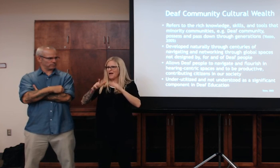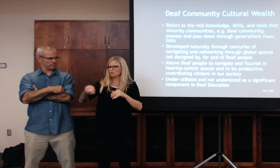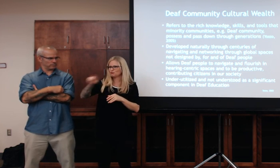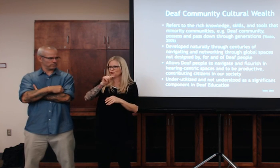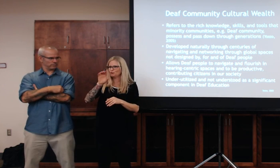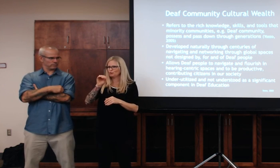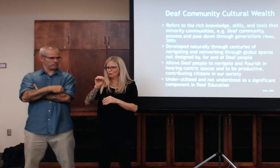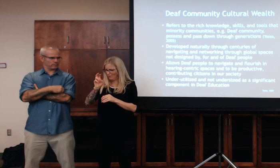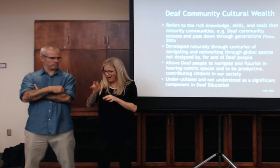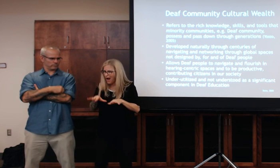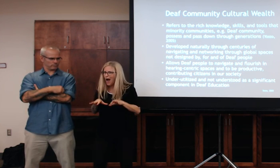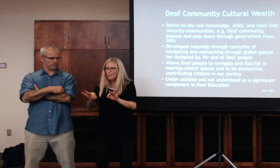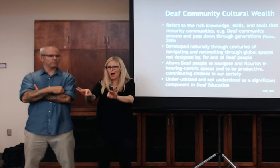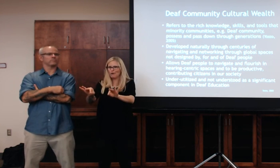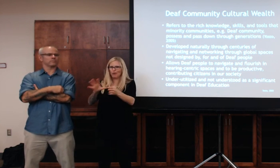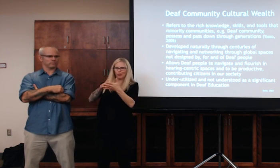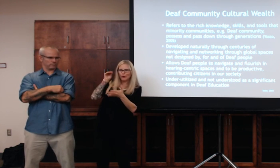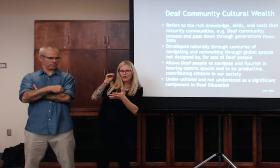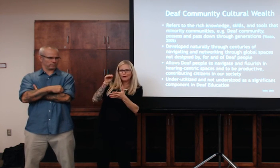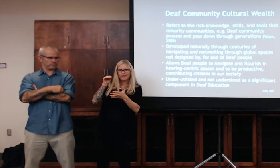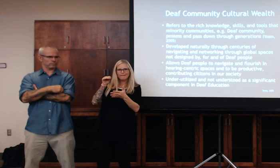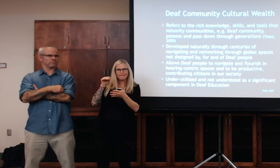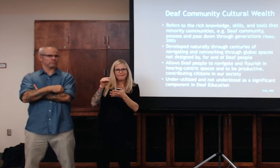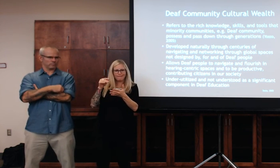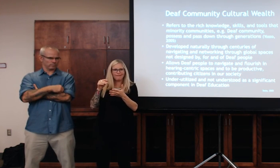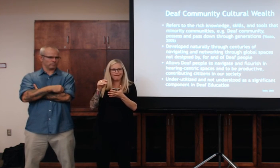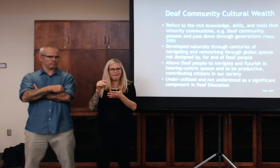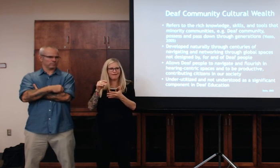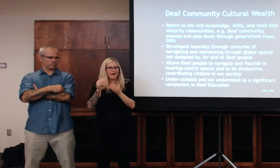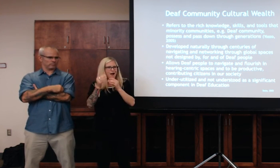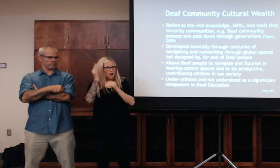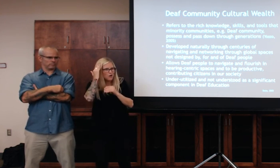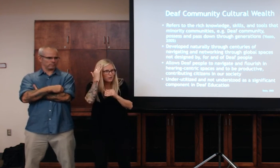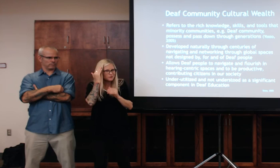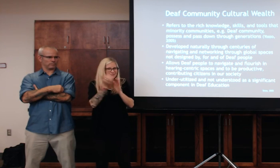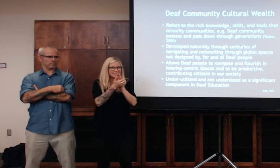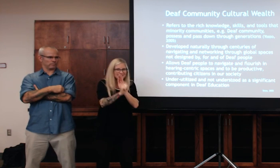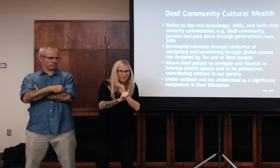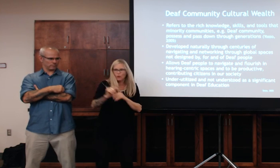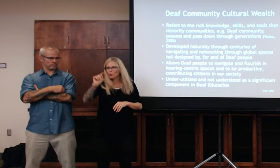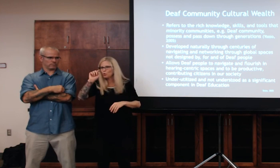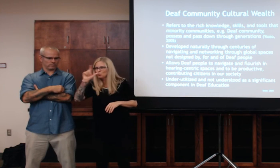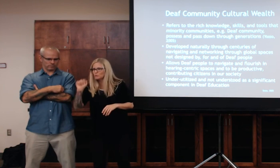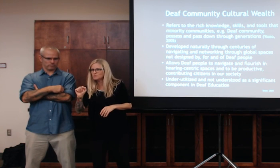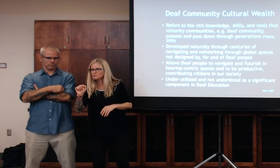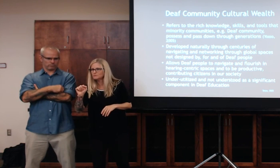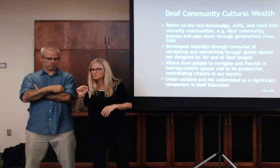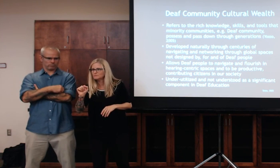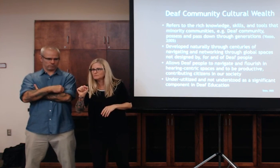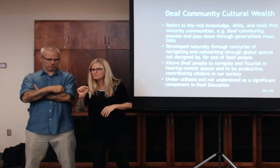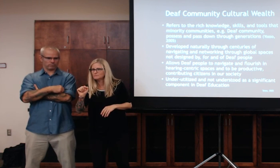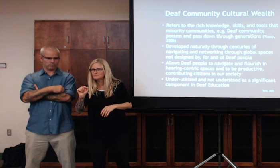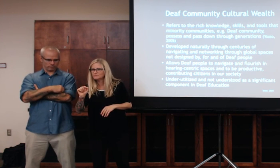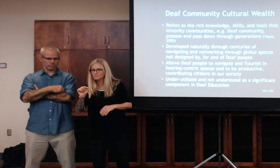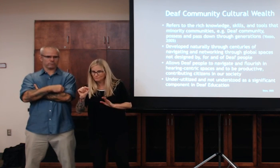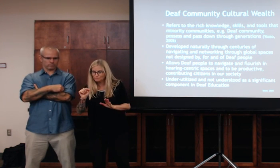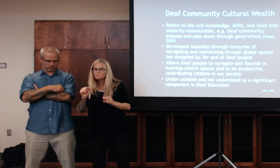It allows you to really acquire and learn that information, the knowledge and skills and the tools that you need to